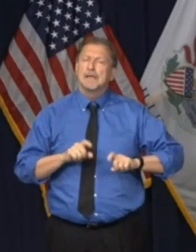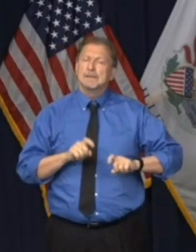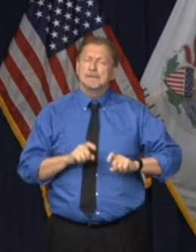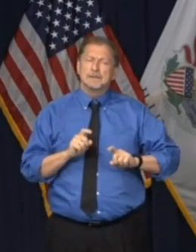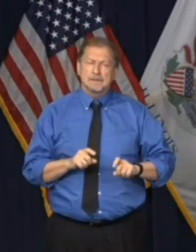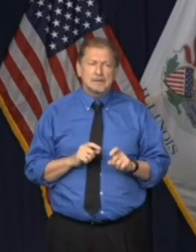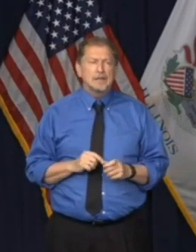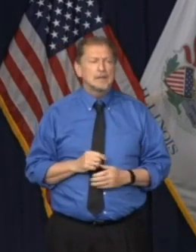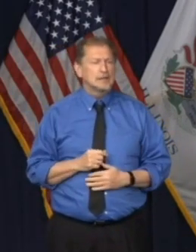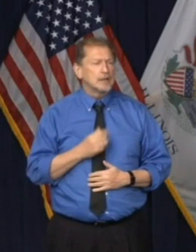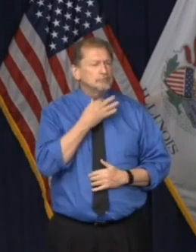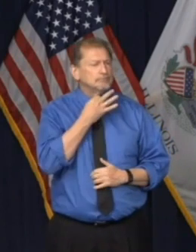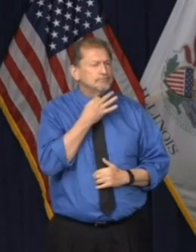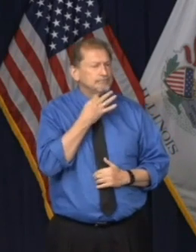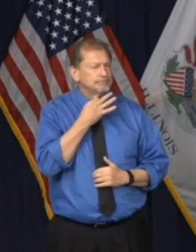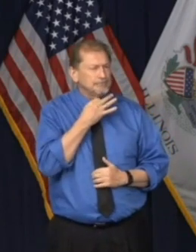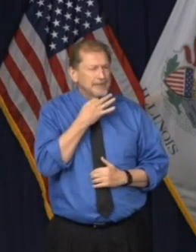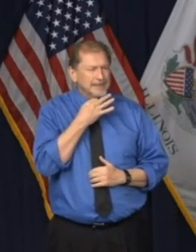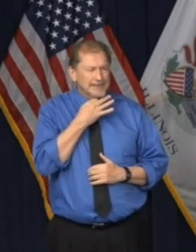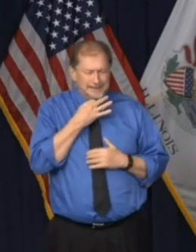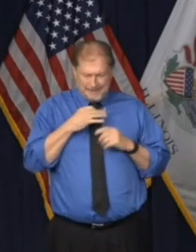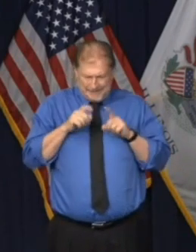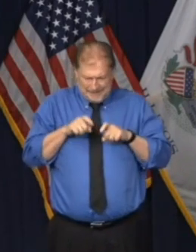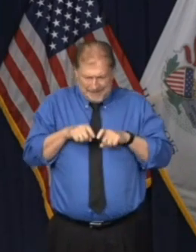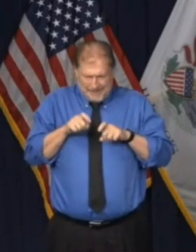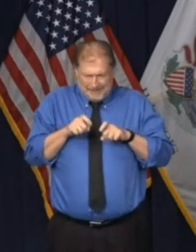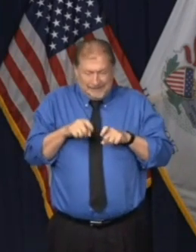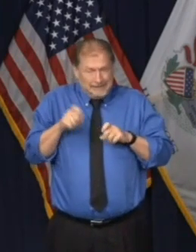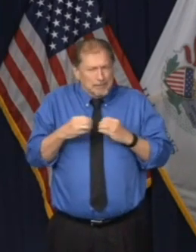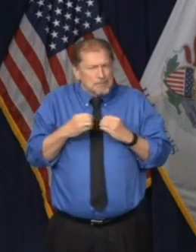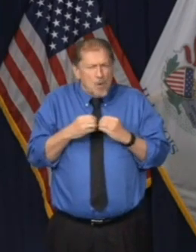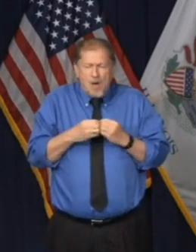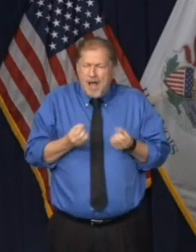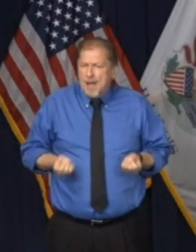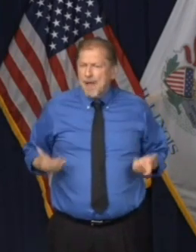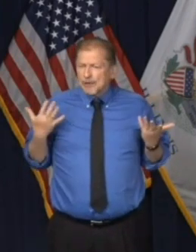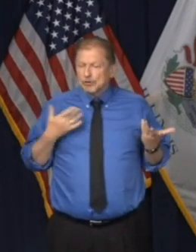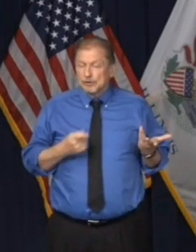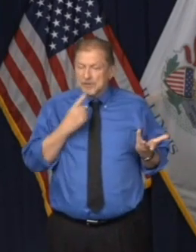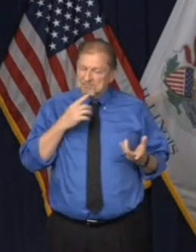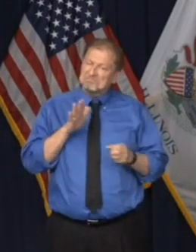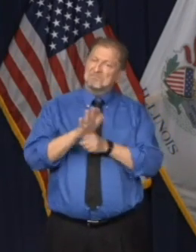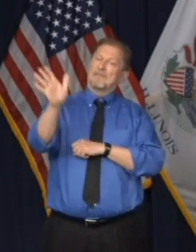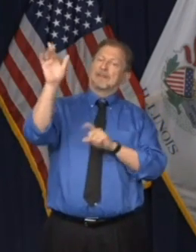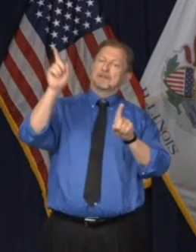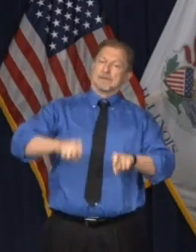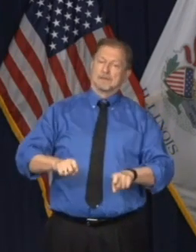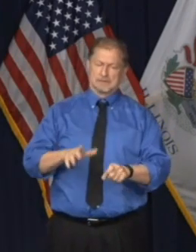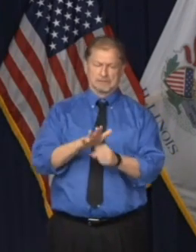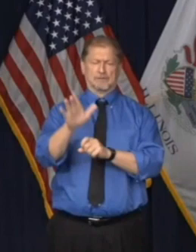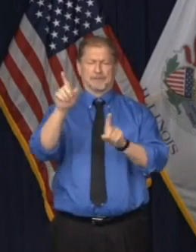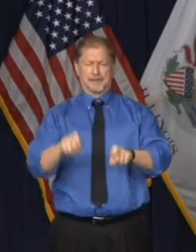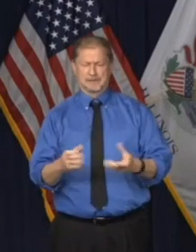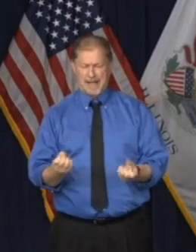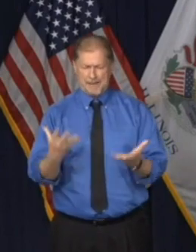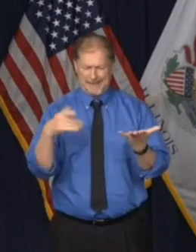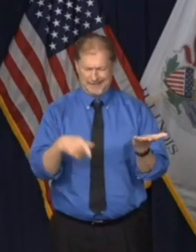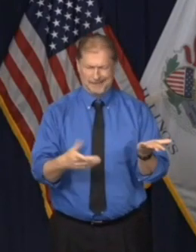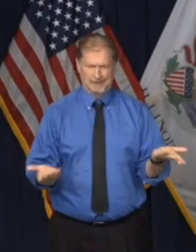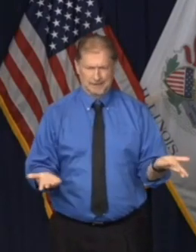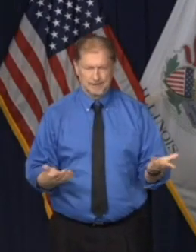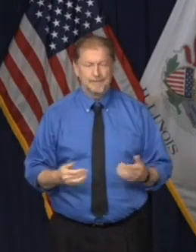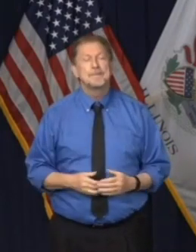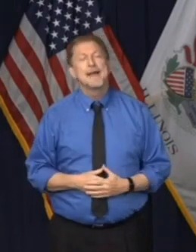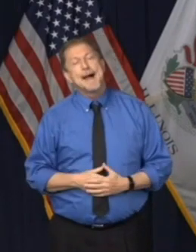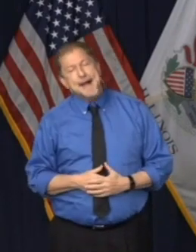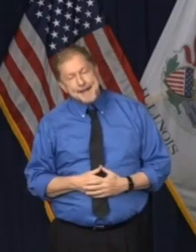How much testing do we need to say, okay, it's time to reopen the economy? Look, there's not an